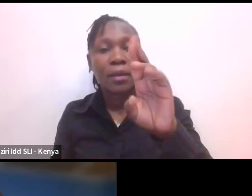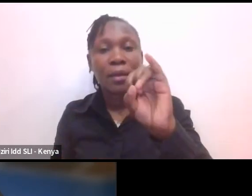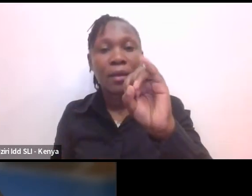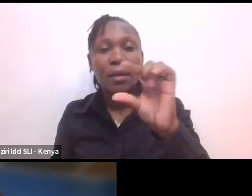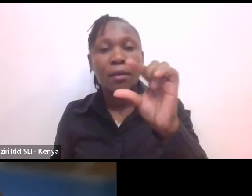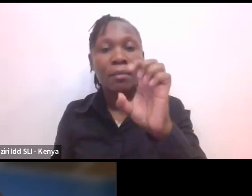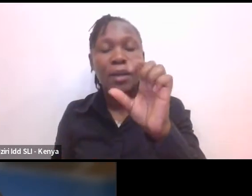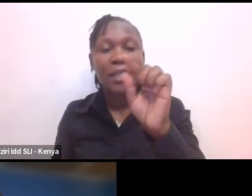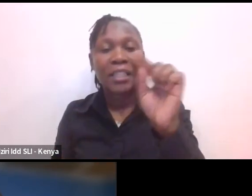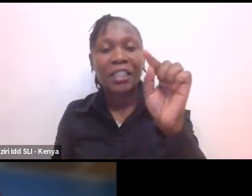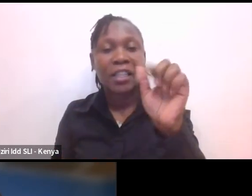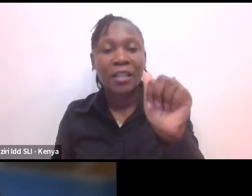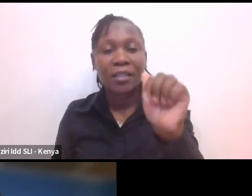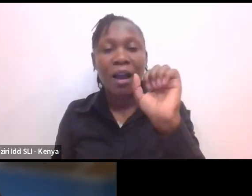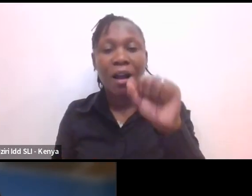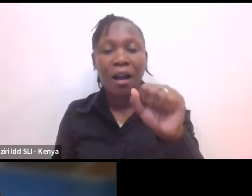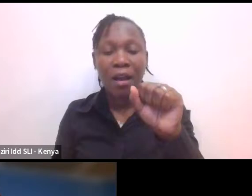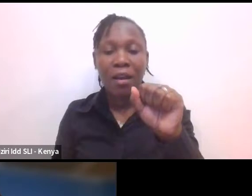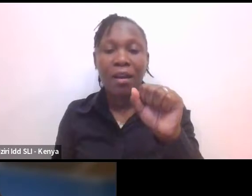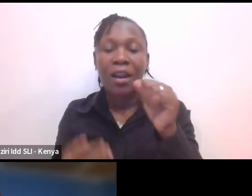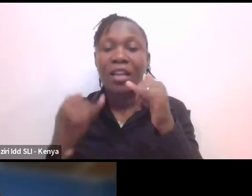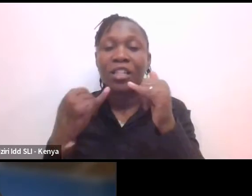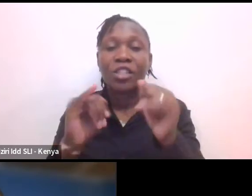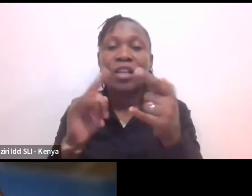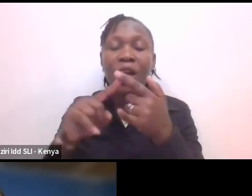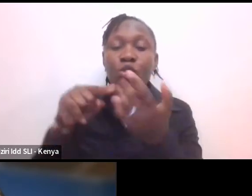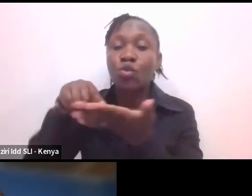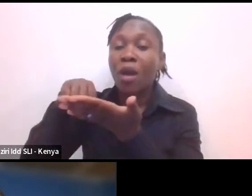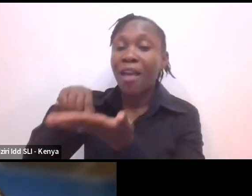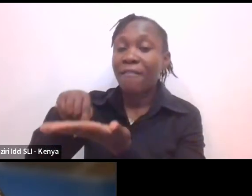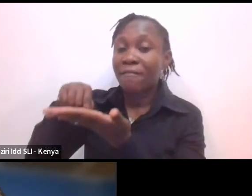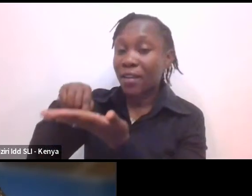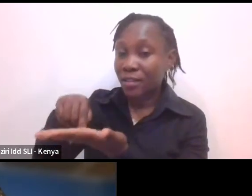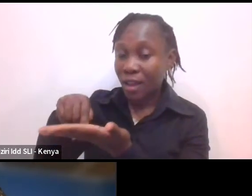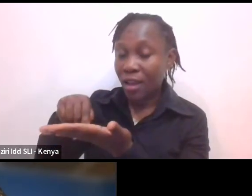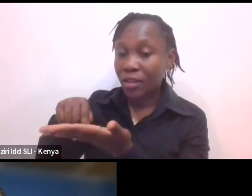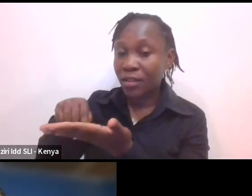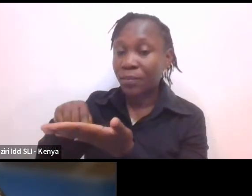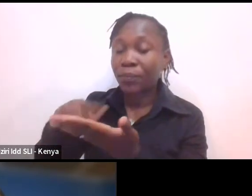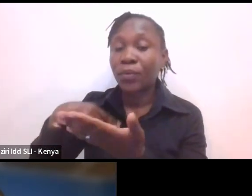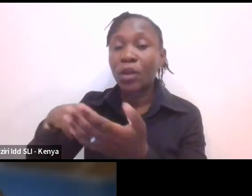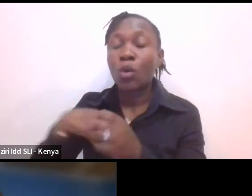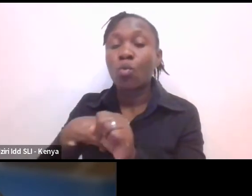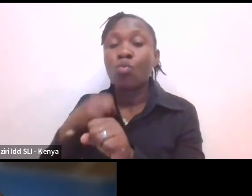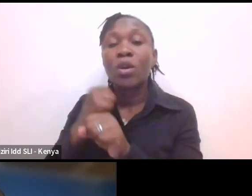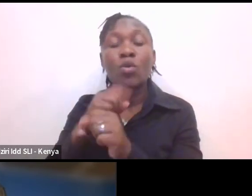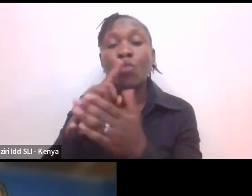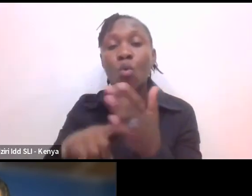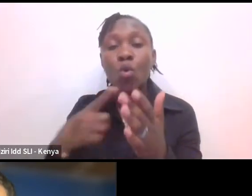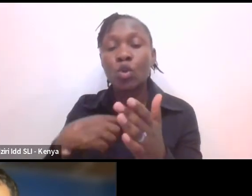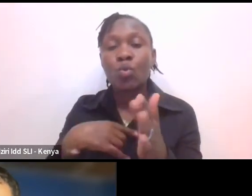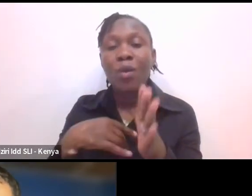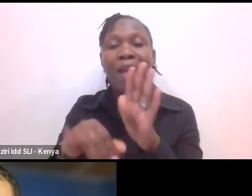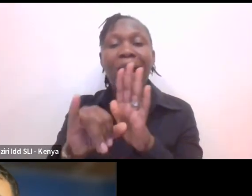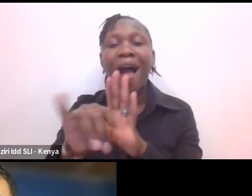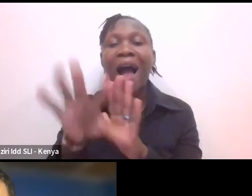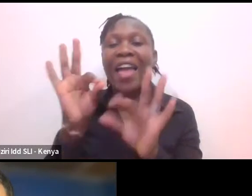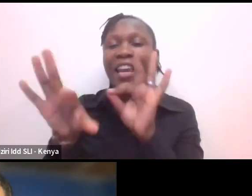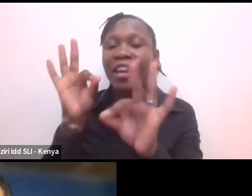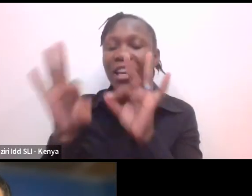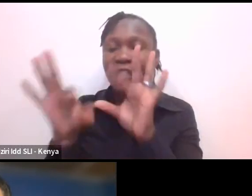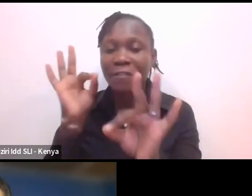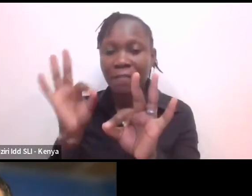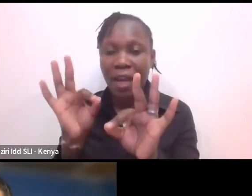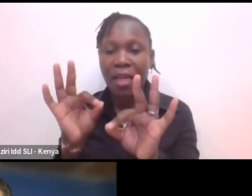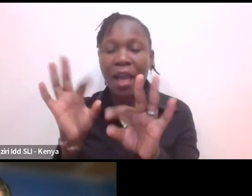that what we should be doing above all is identifying what that capacity of that